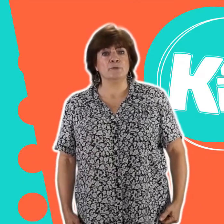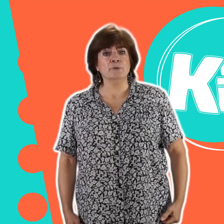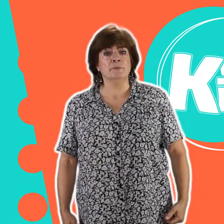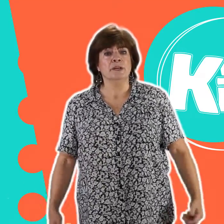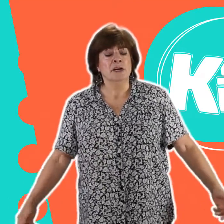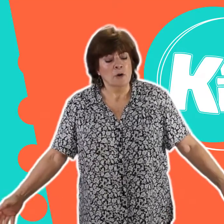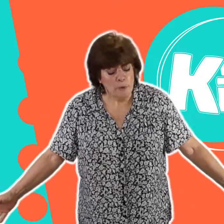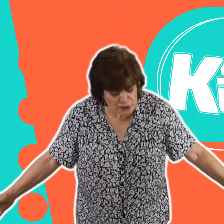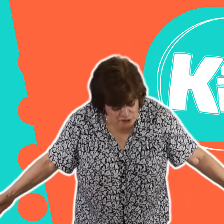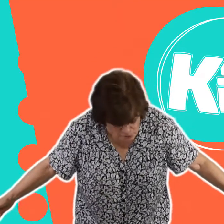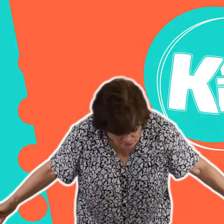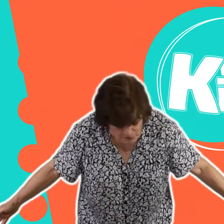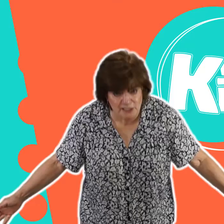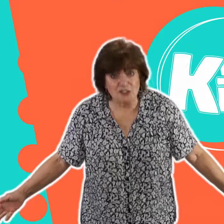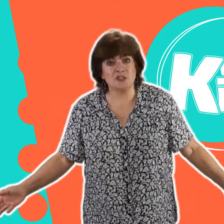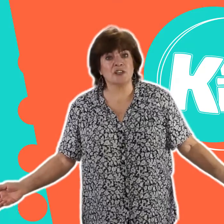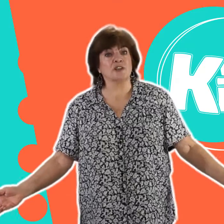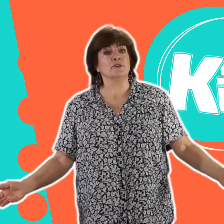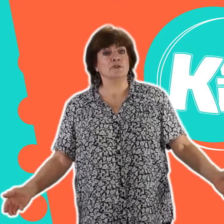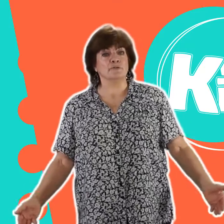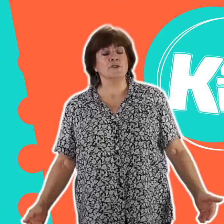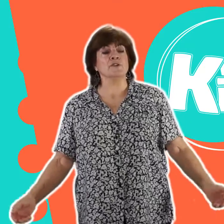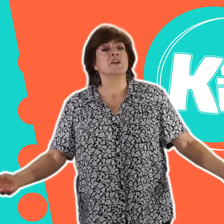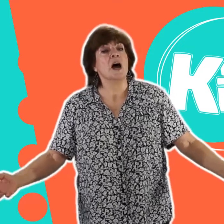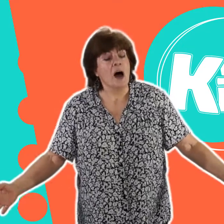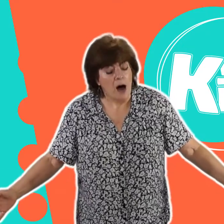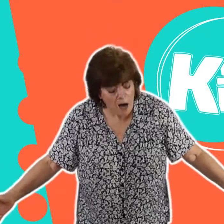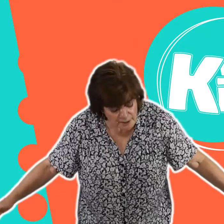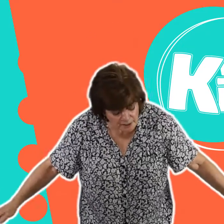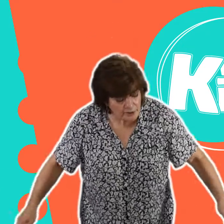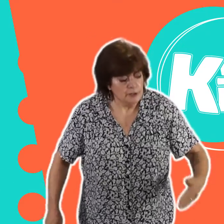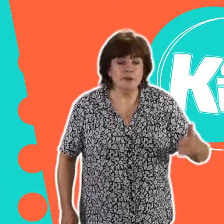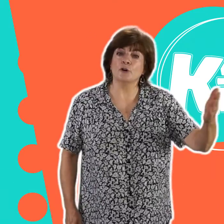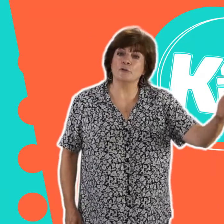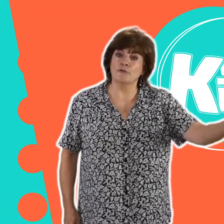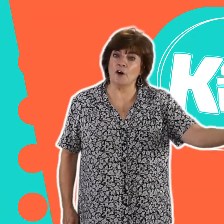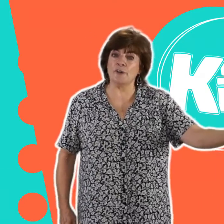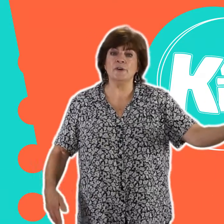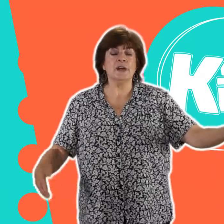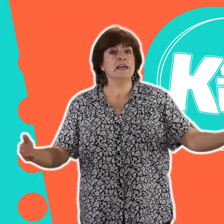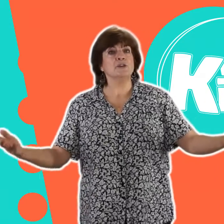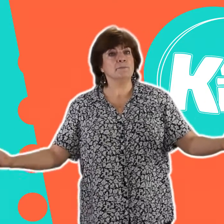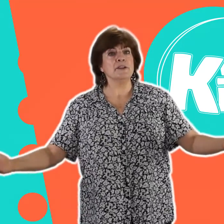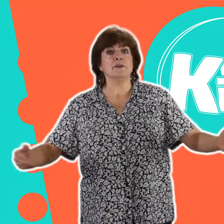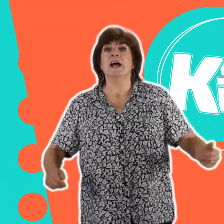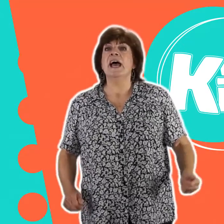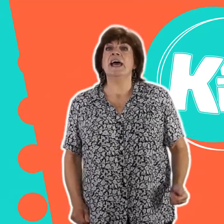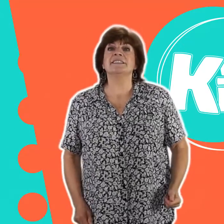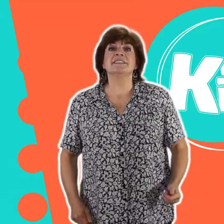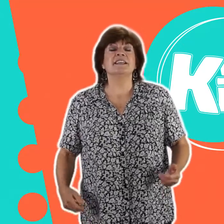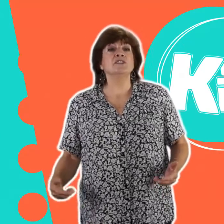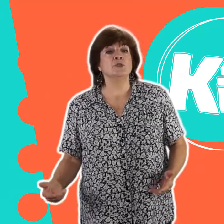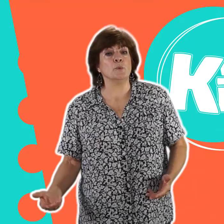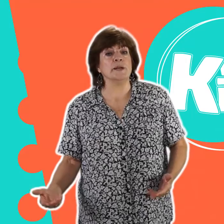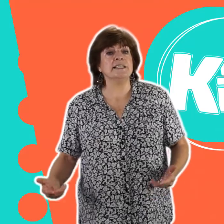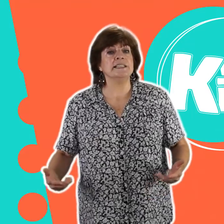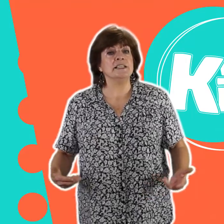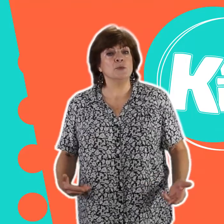room. We just do this to learn the verse. Honor your father and your mother. Exodus